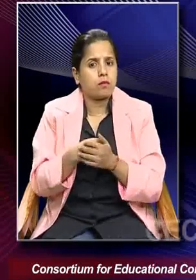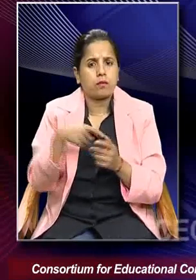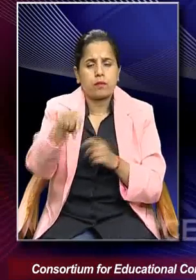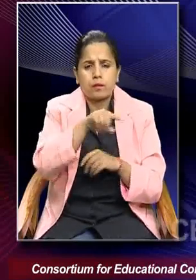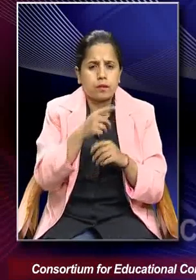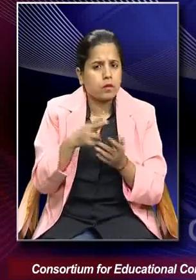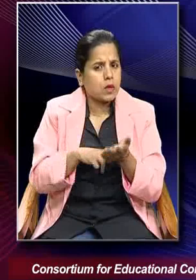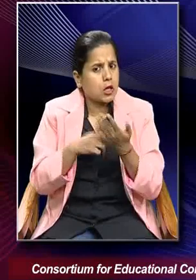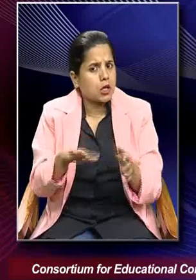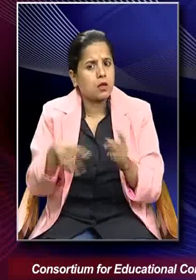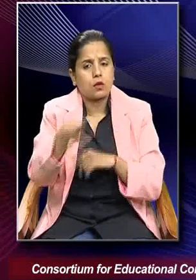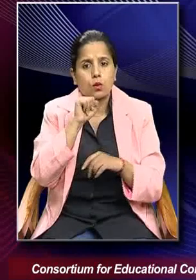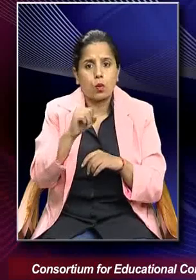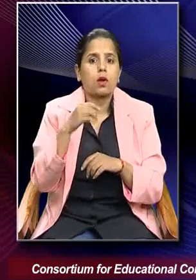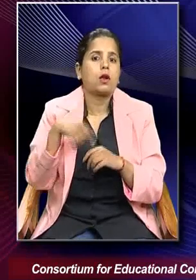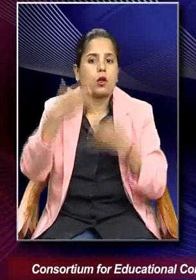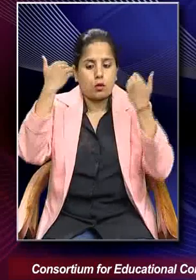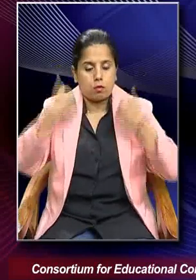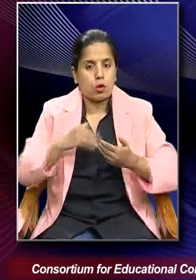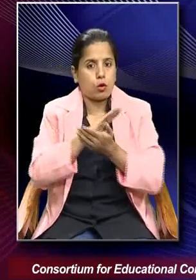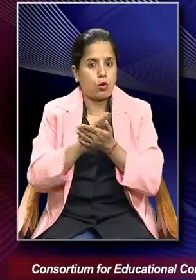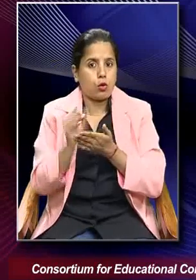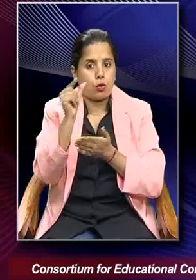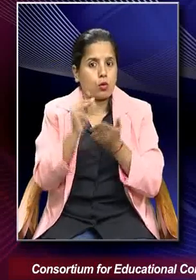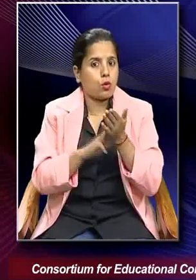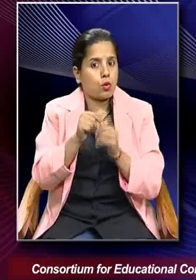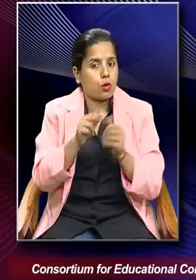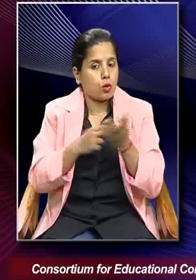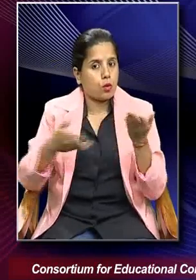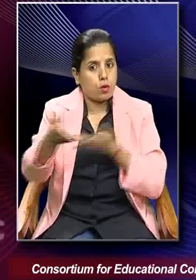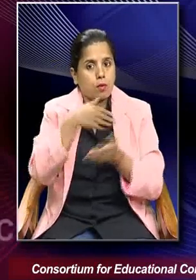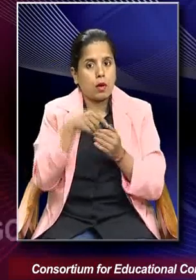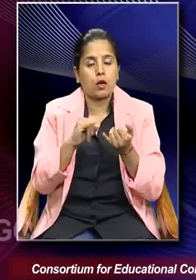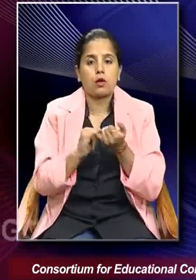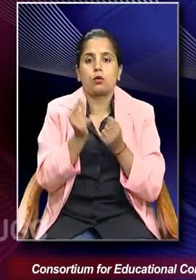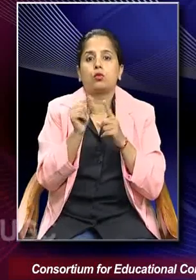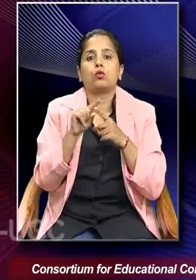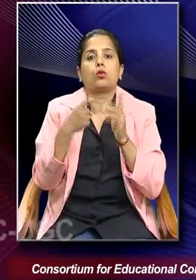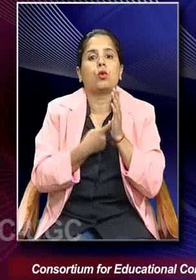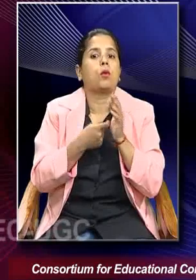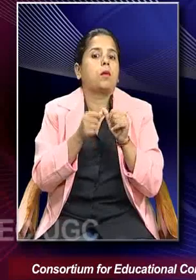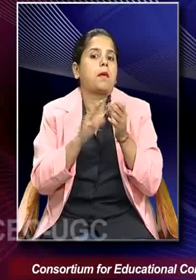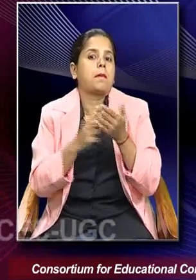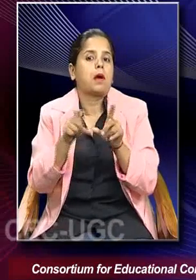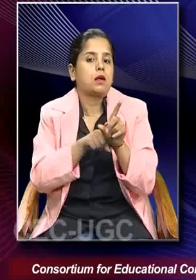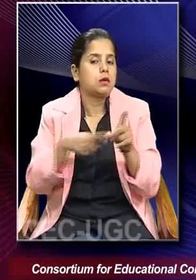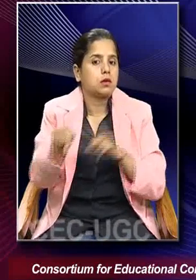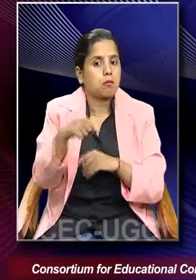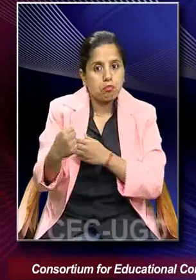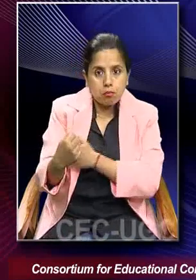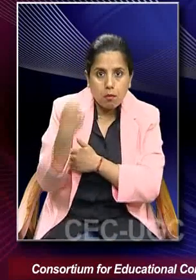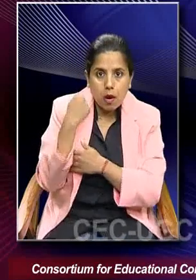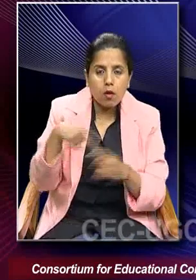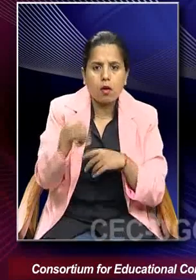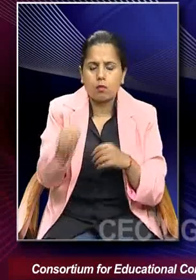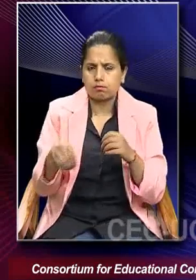character of human, which is basically the supremacy and power, it is